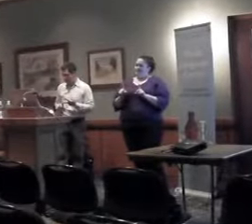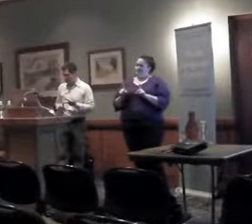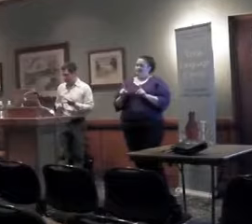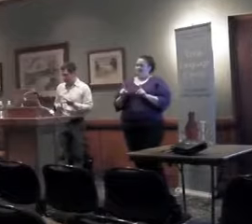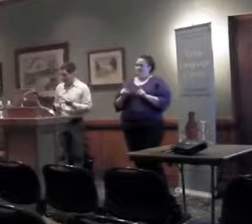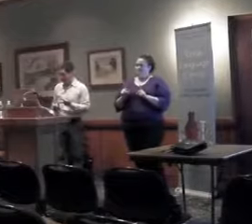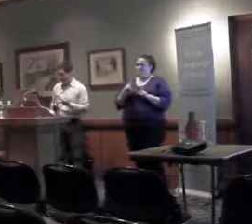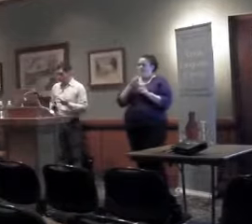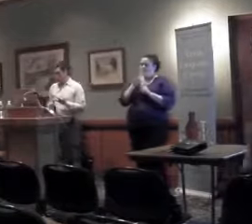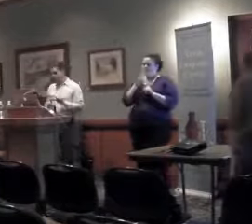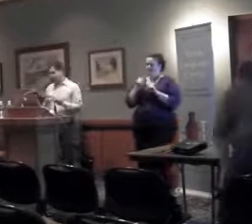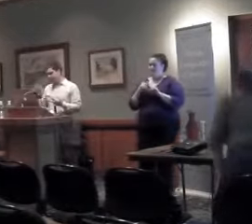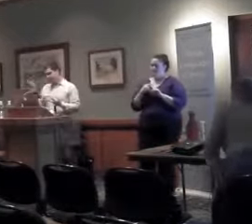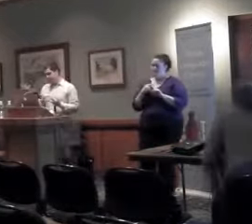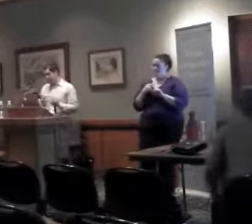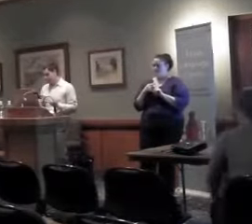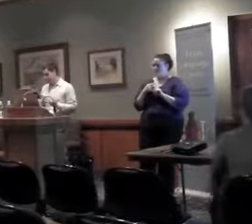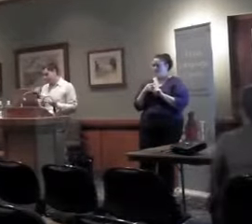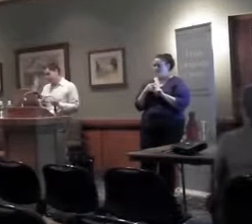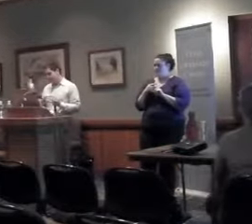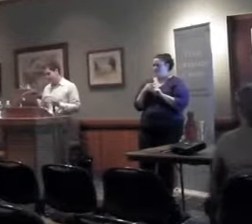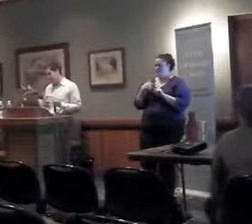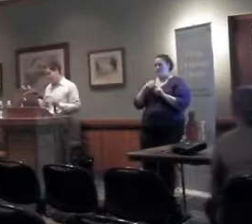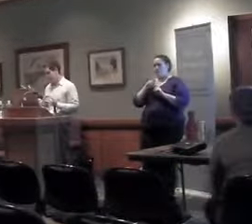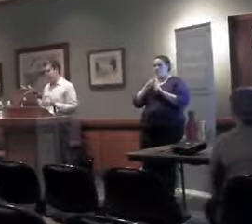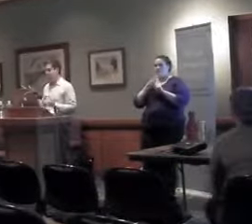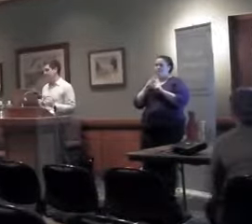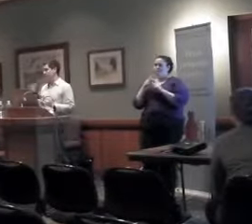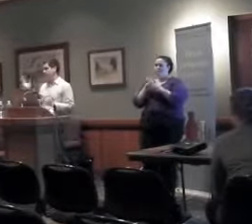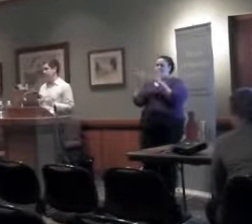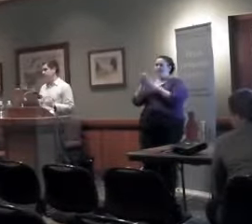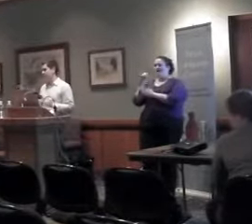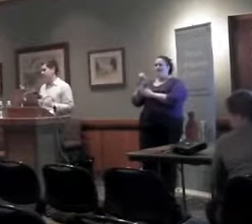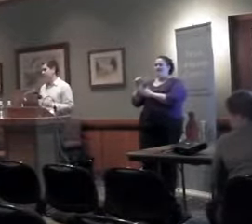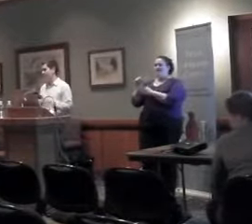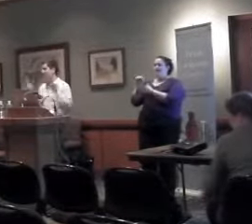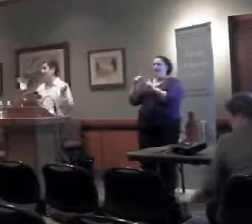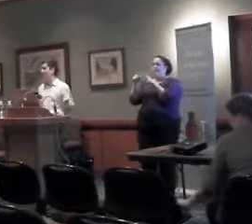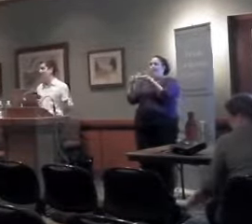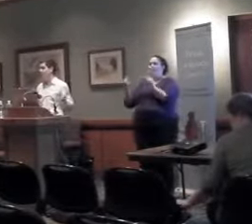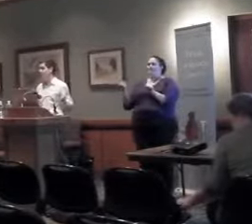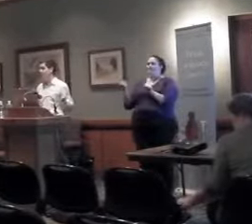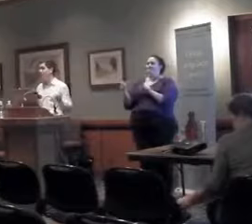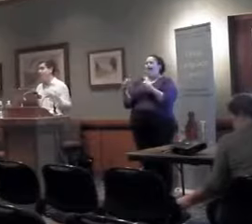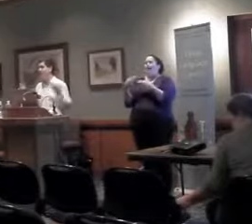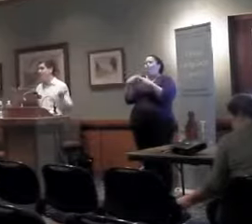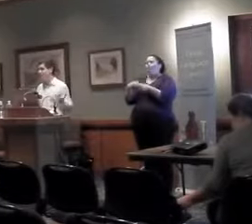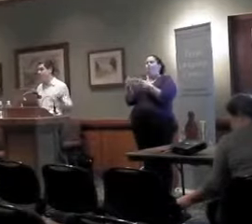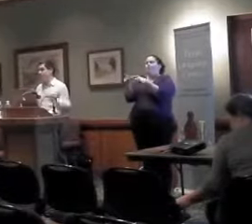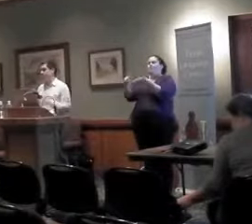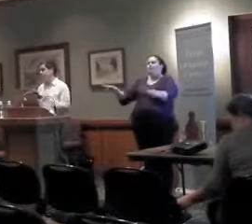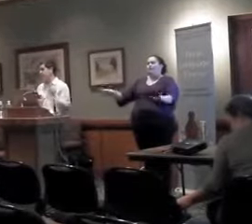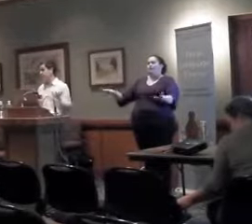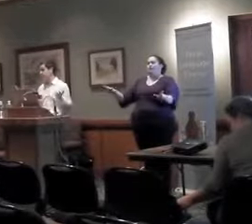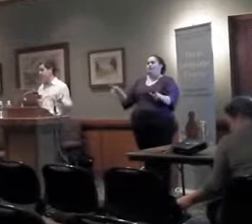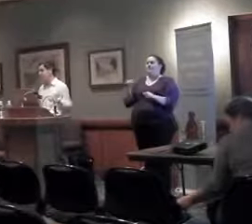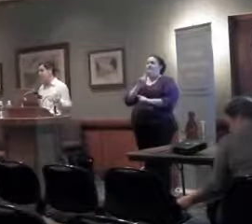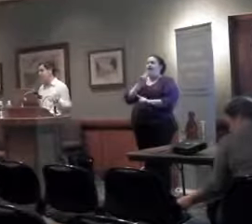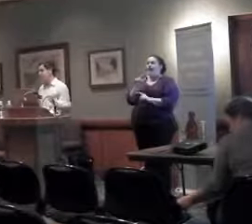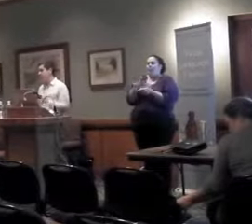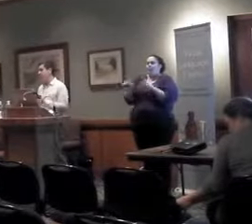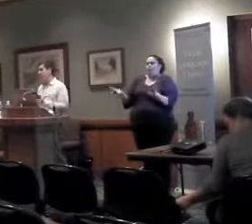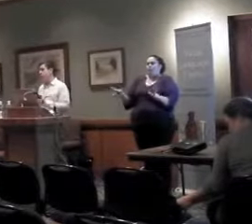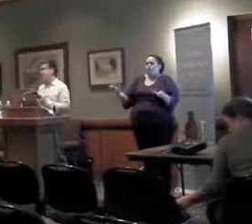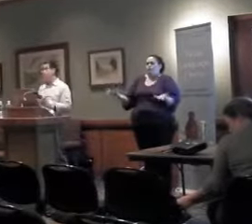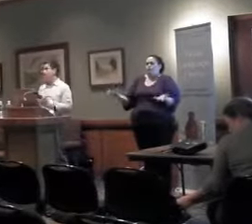about, if I talk about ASL just in terms of kind of linguistic study of ASL, I just call it language, right? It's a language. It's a visual-gestural